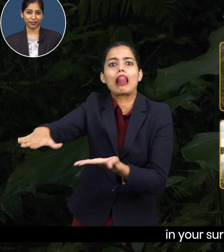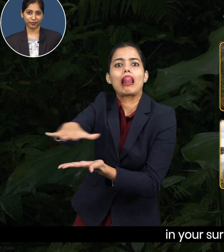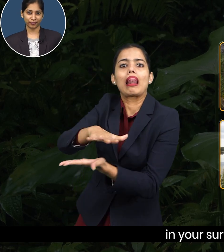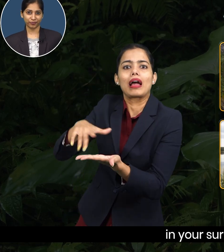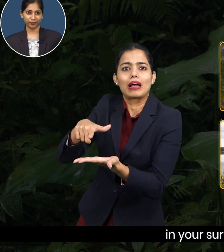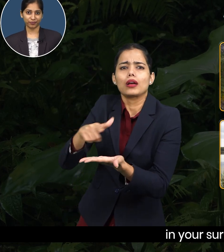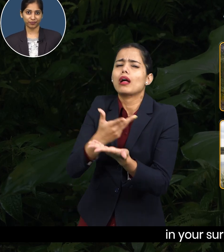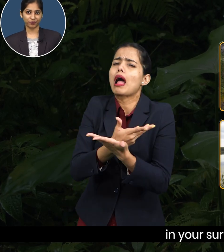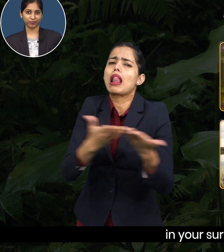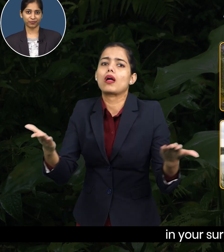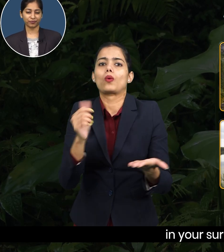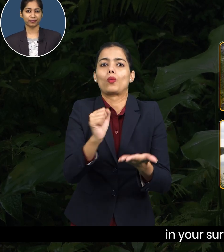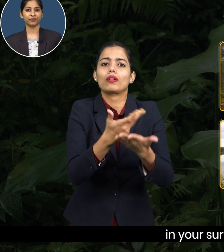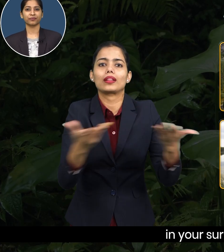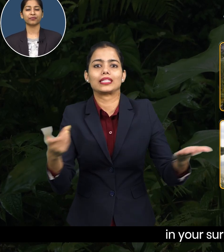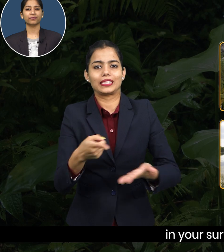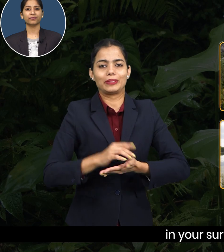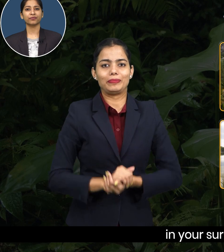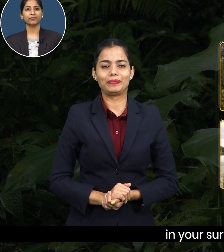surroundings.